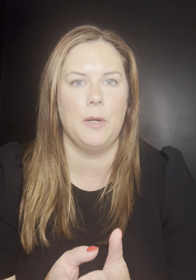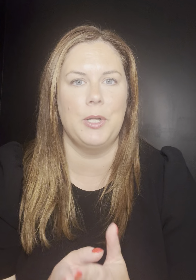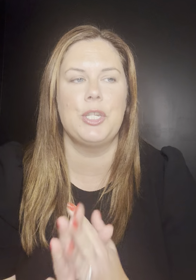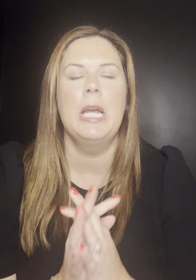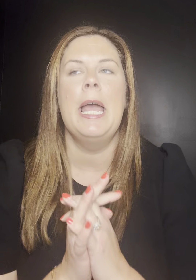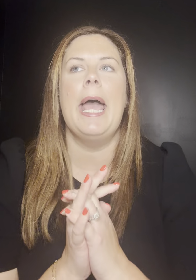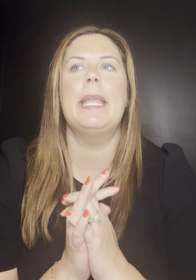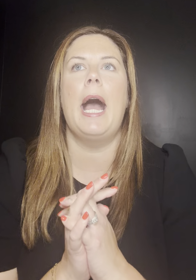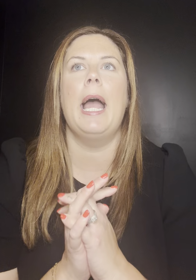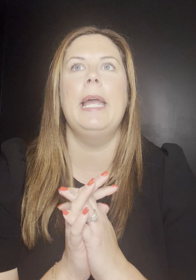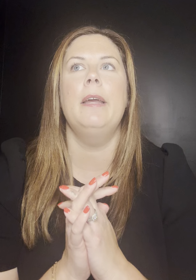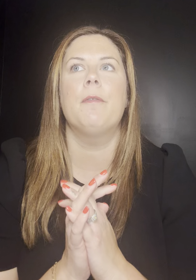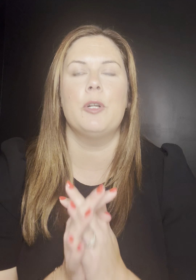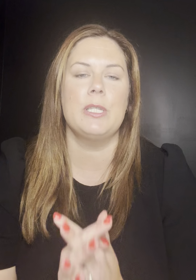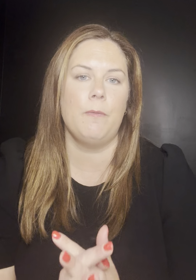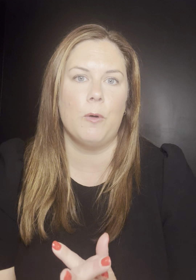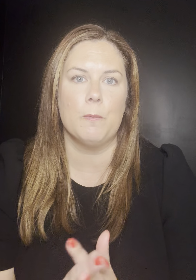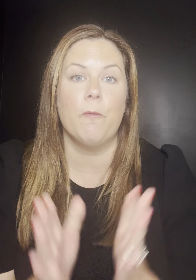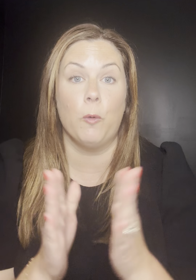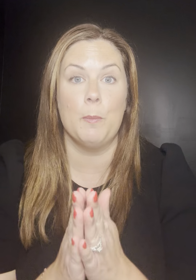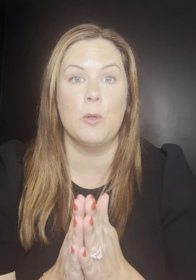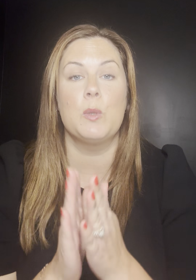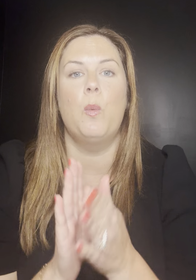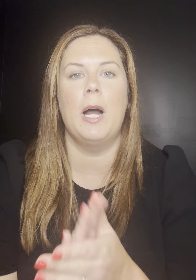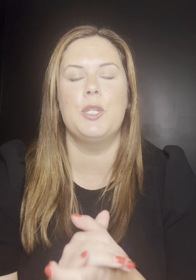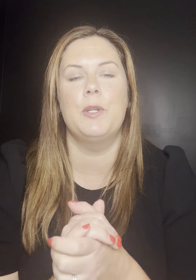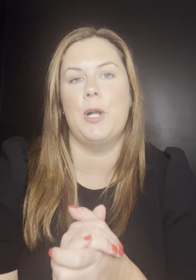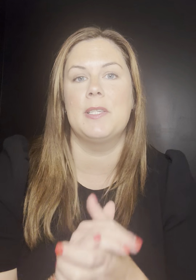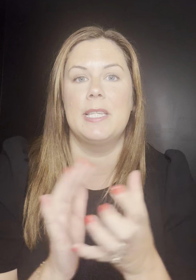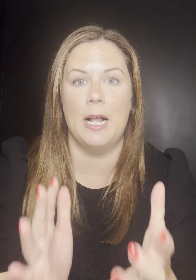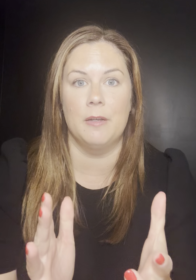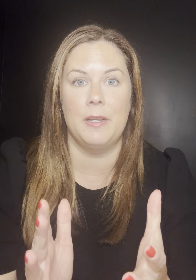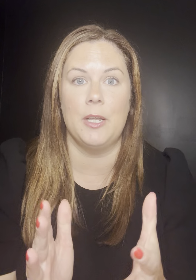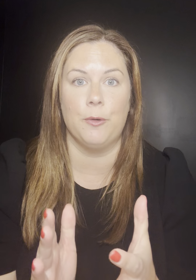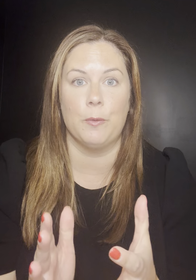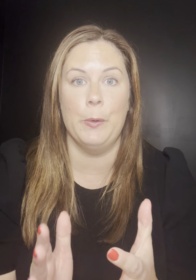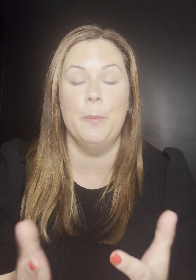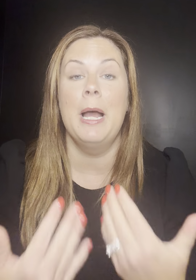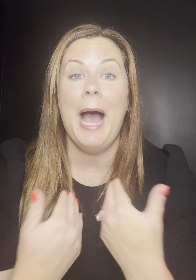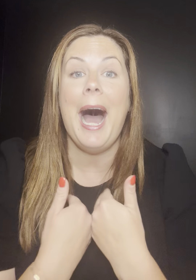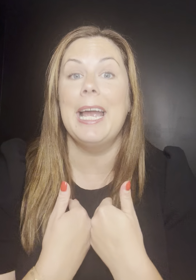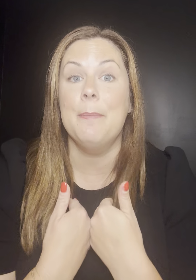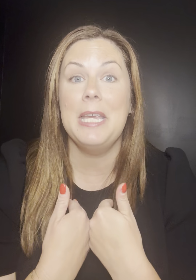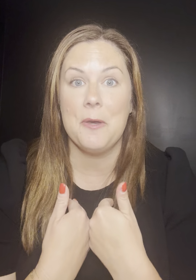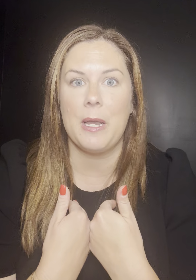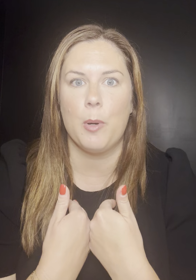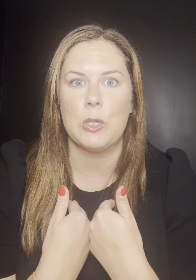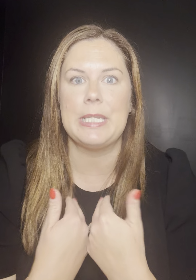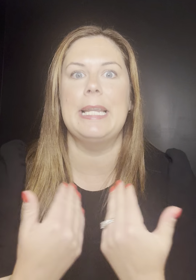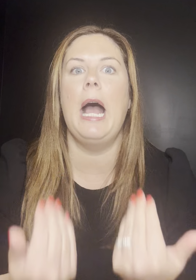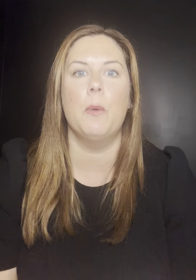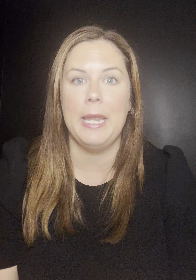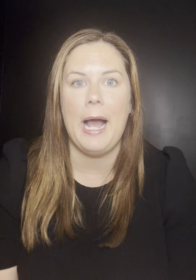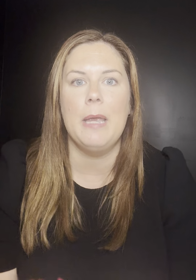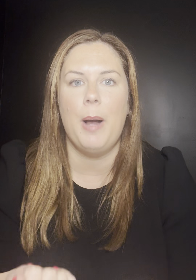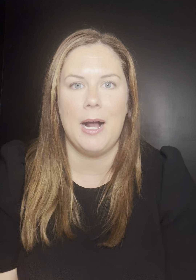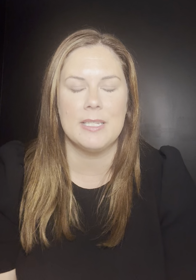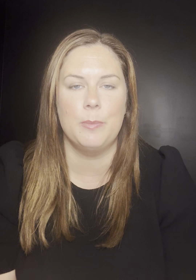Language. And I first and foremost want to address the elephant in the room. I am a hearing person. How can I possibly